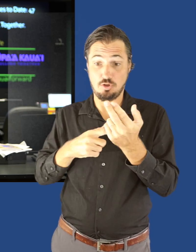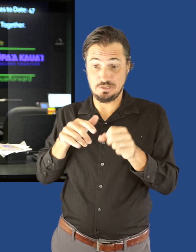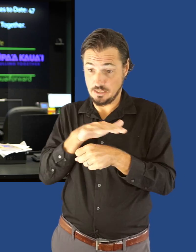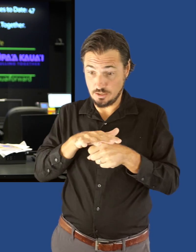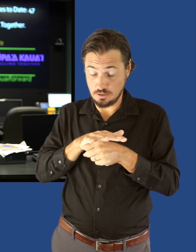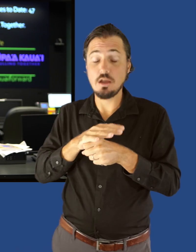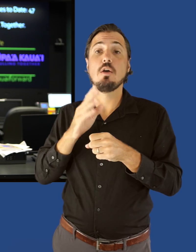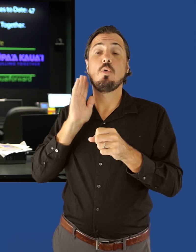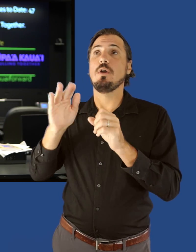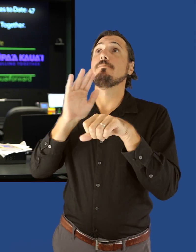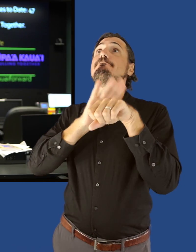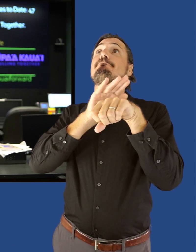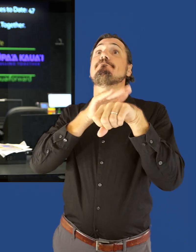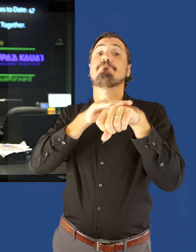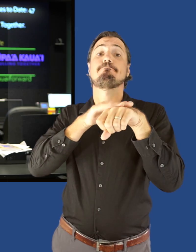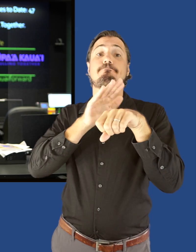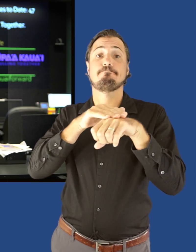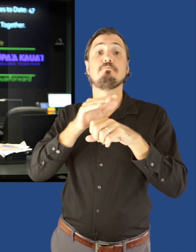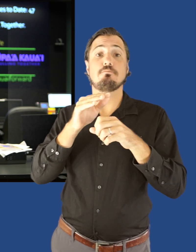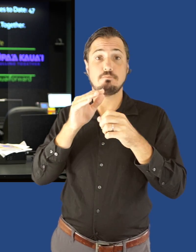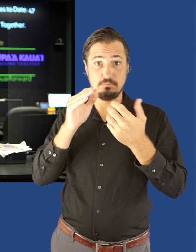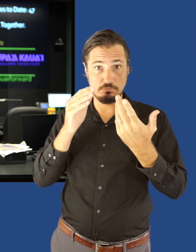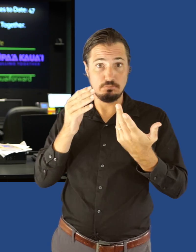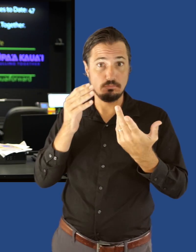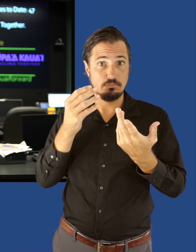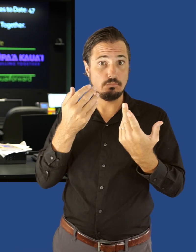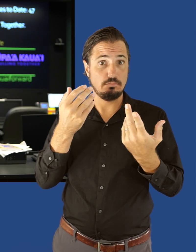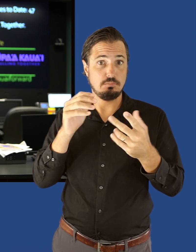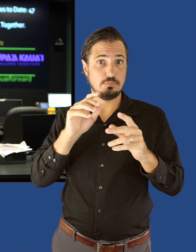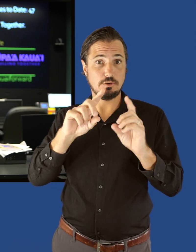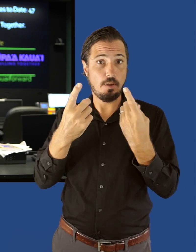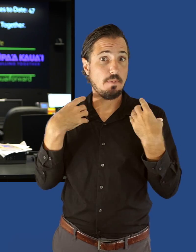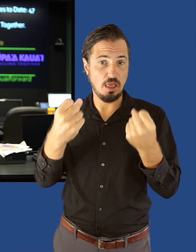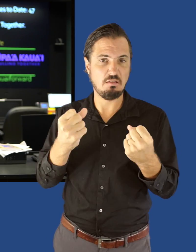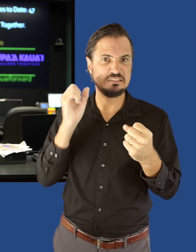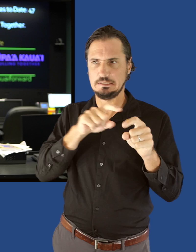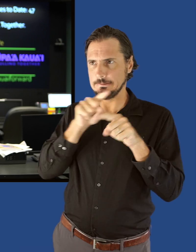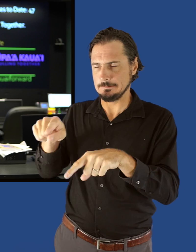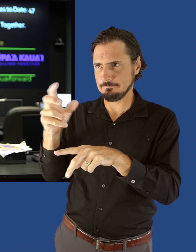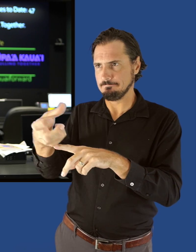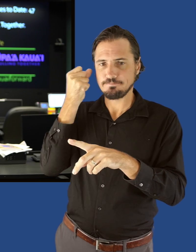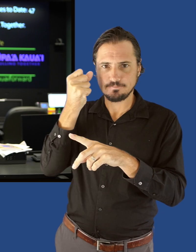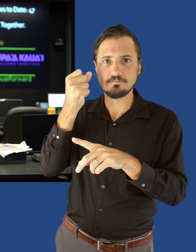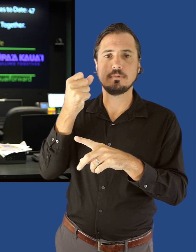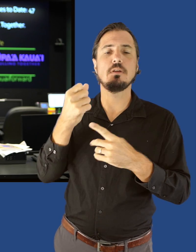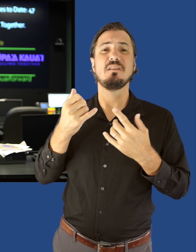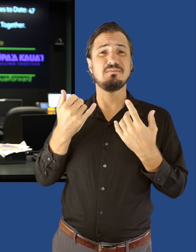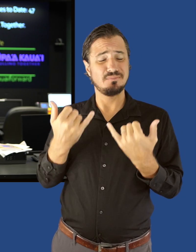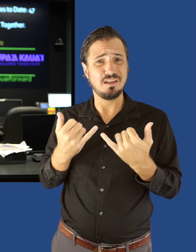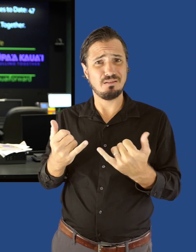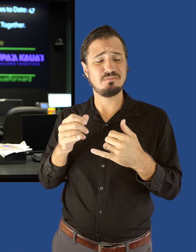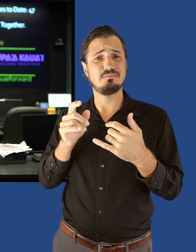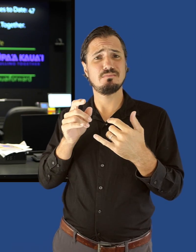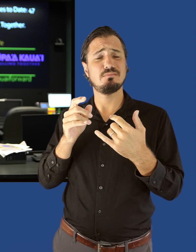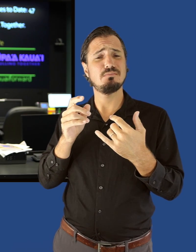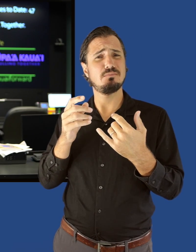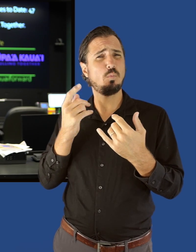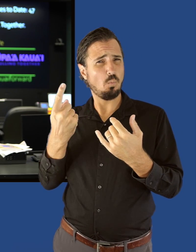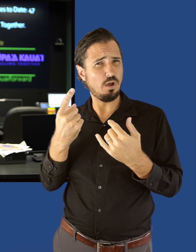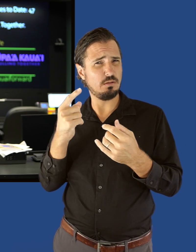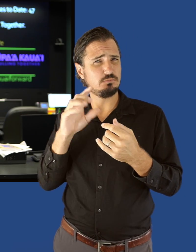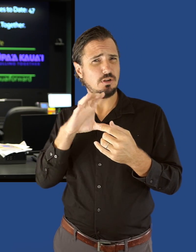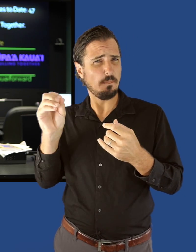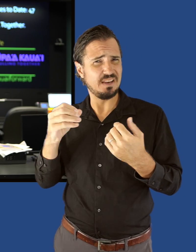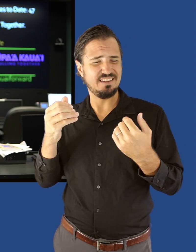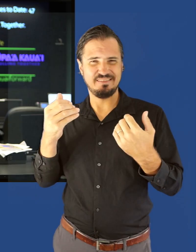most promising vendors has a disposable wrist device that looks like a watch, which pairs with a cell phone, allowing a compliance